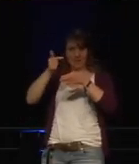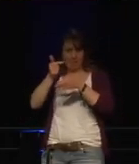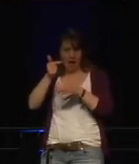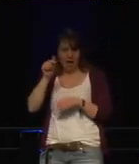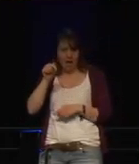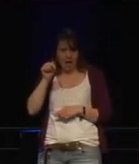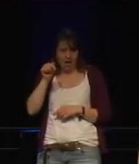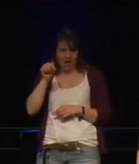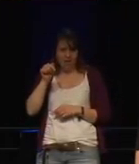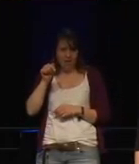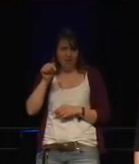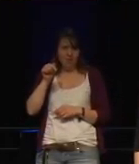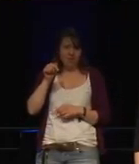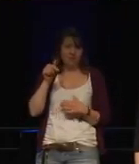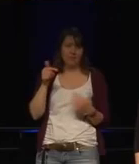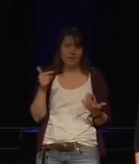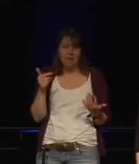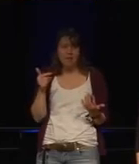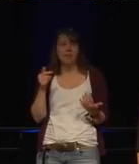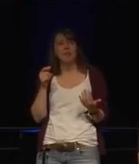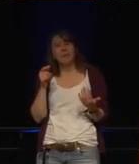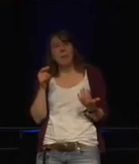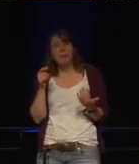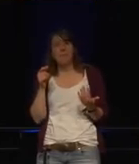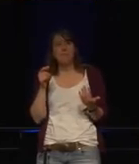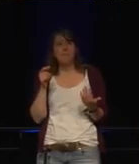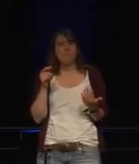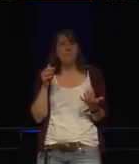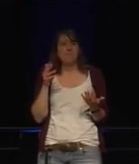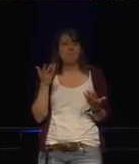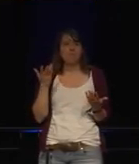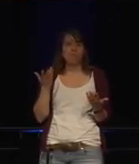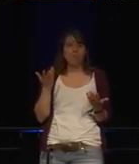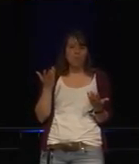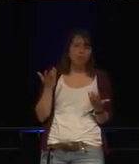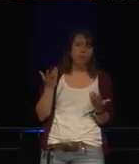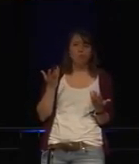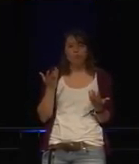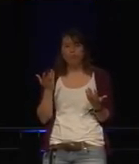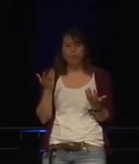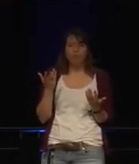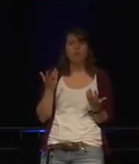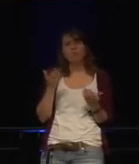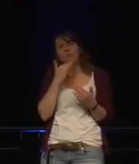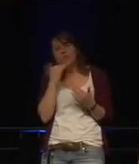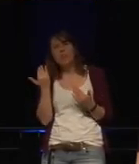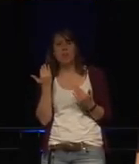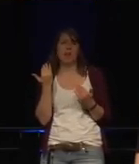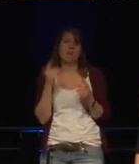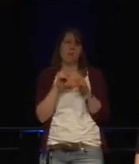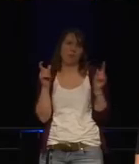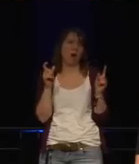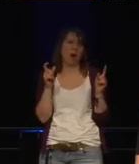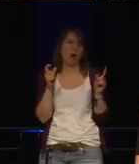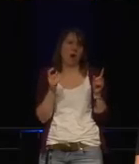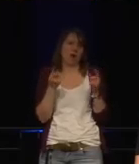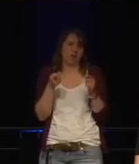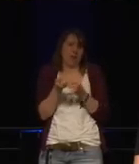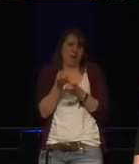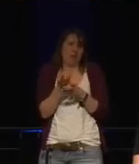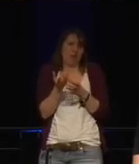So, coming from a very cheap camera to a very high-tech camera, the camera you see